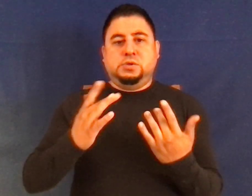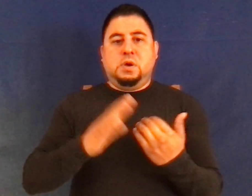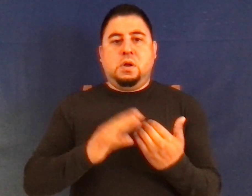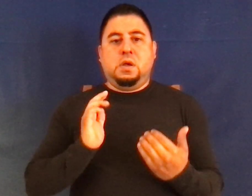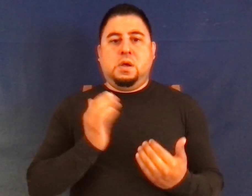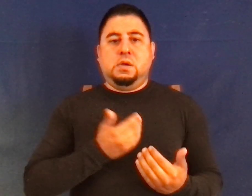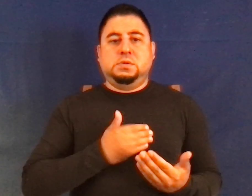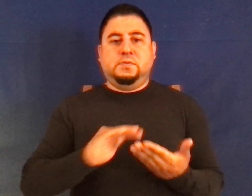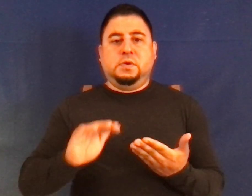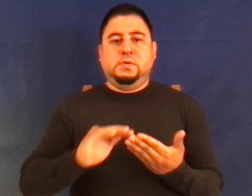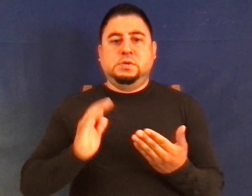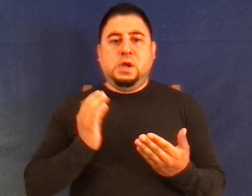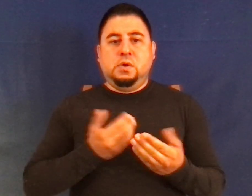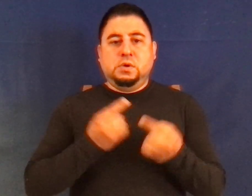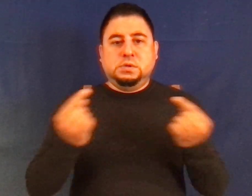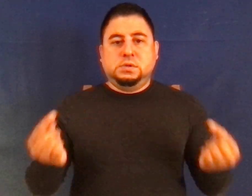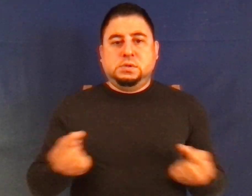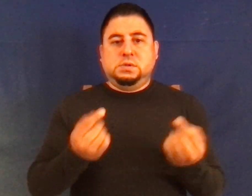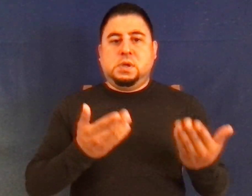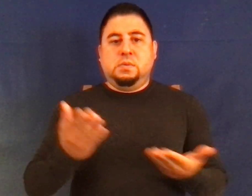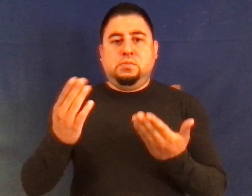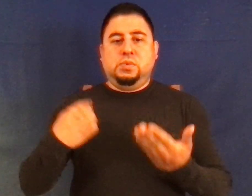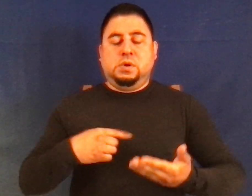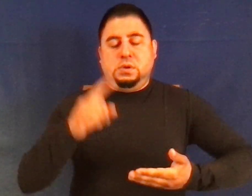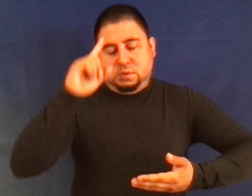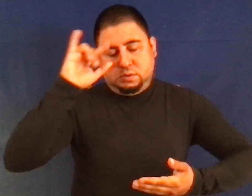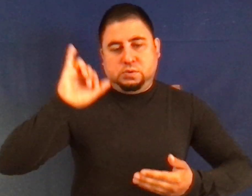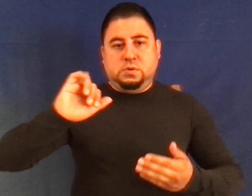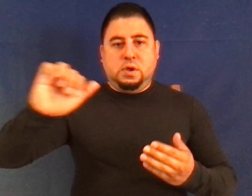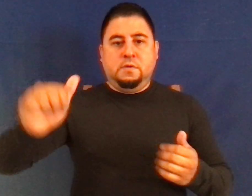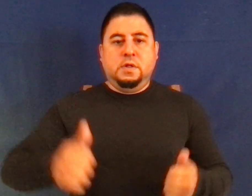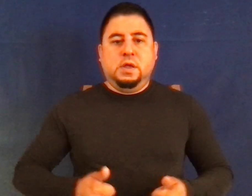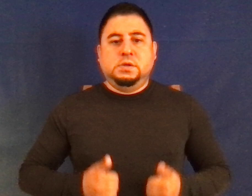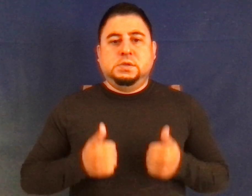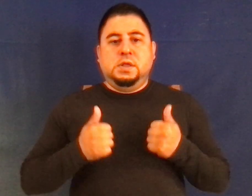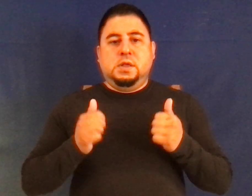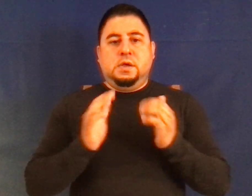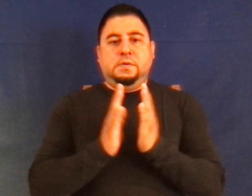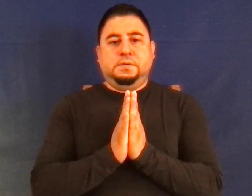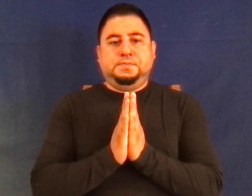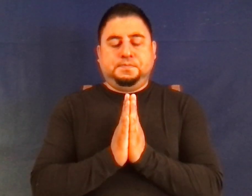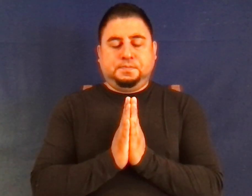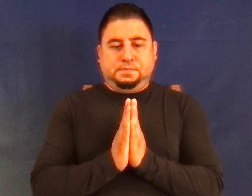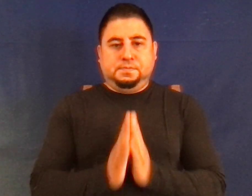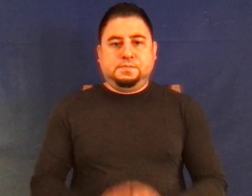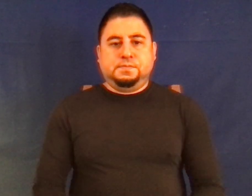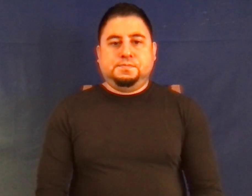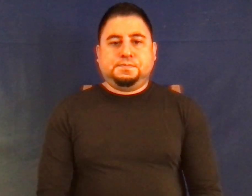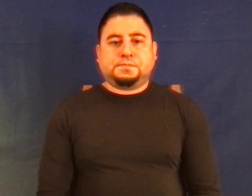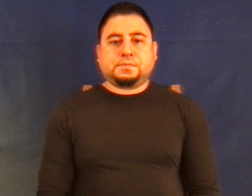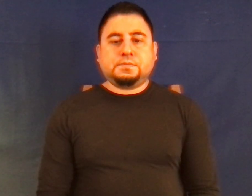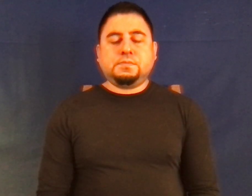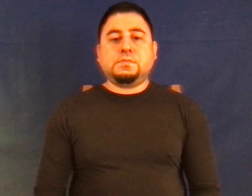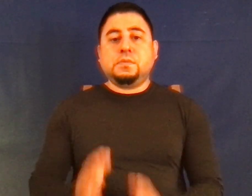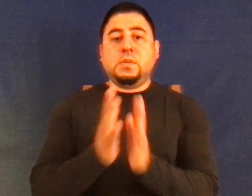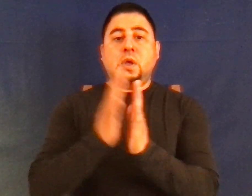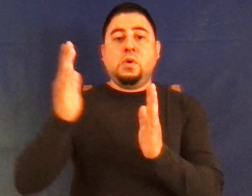us, forgive us our sin, and bring us to everlasting life. Amen. Glory to God in